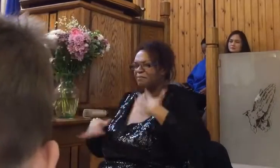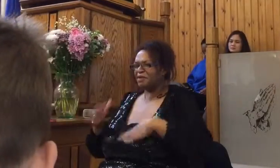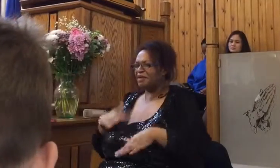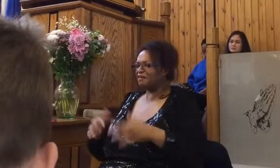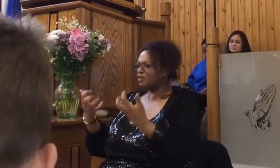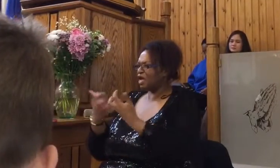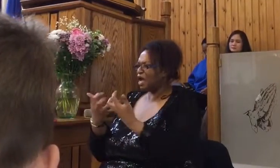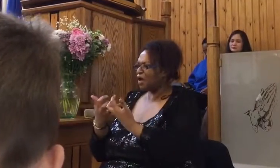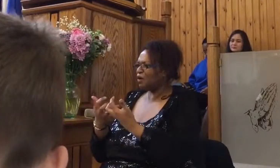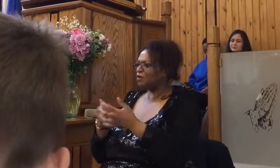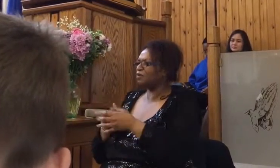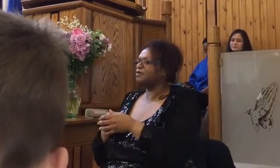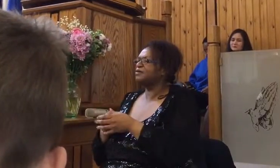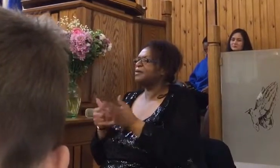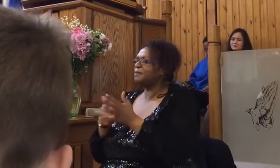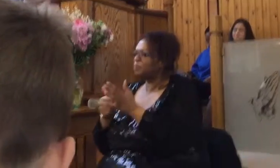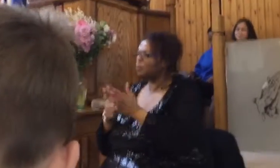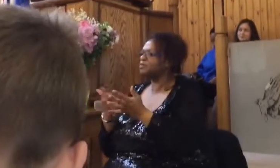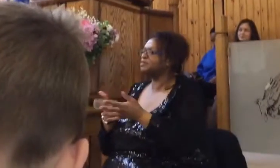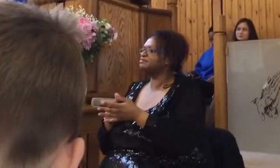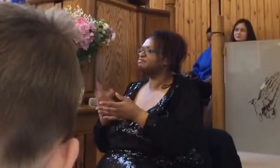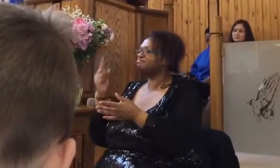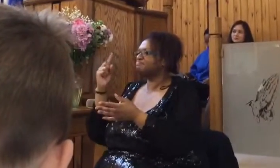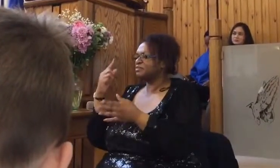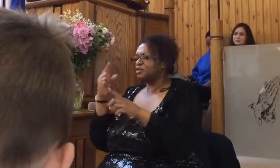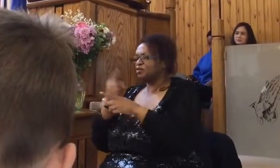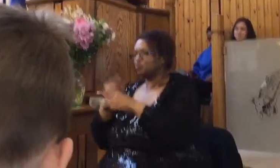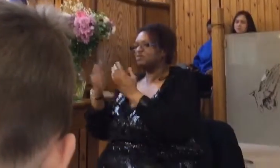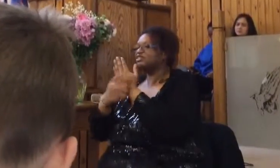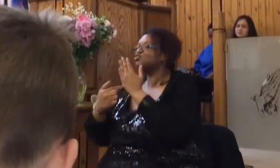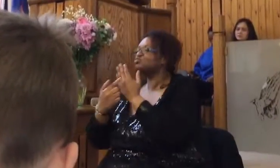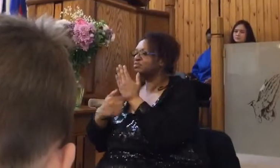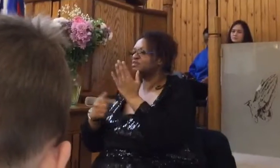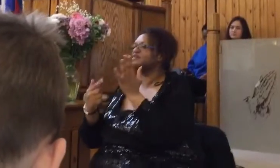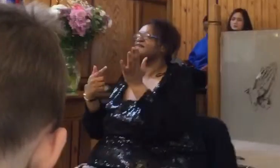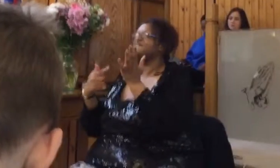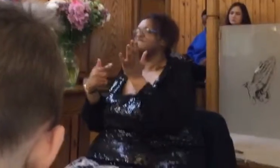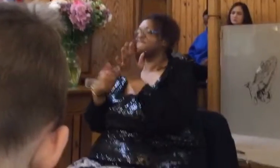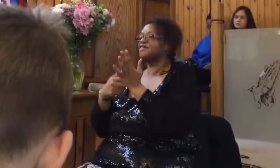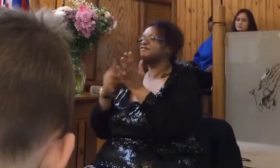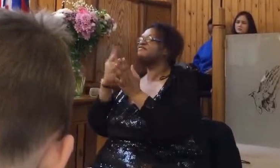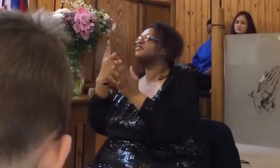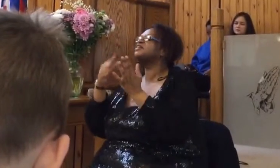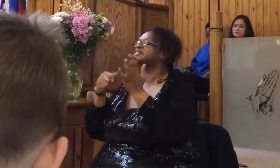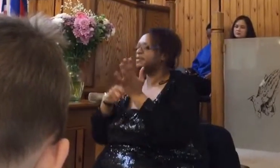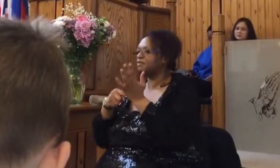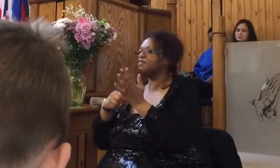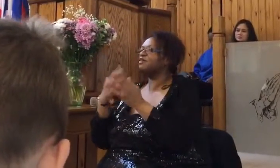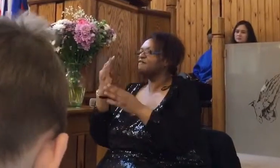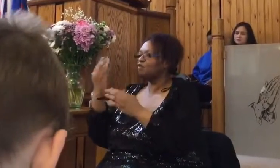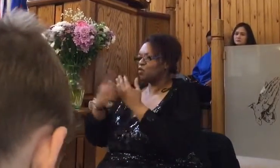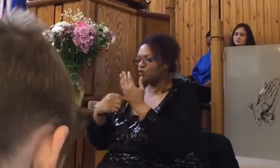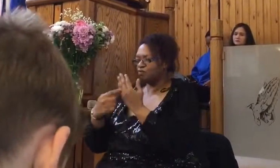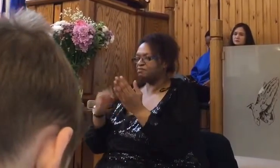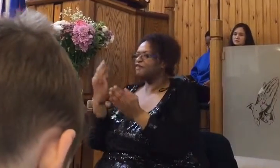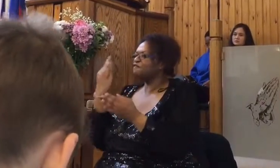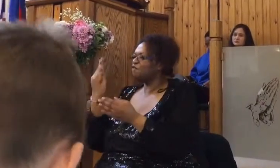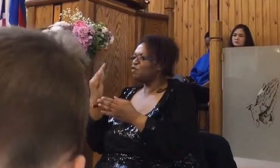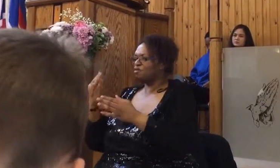use. You know, 1 Timothy 4 verse 4 shows that our conduct and our